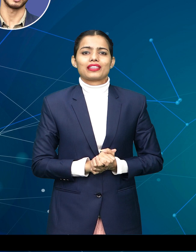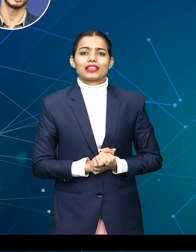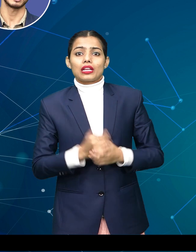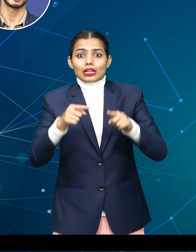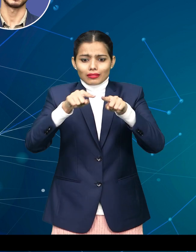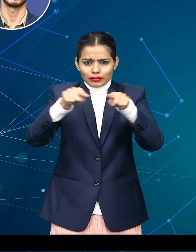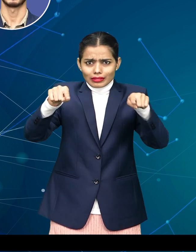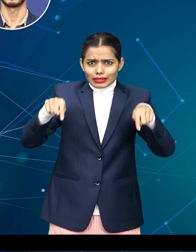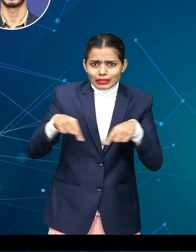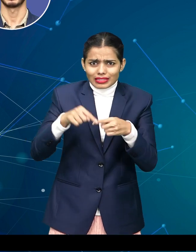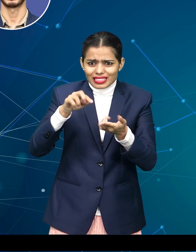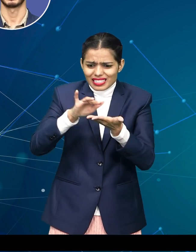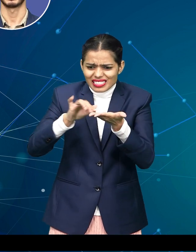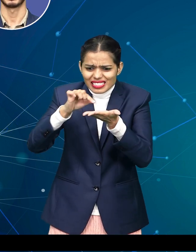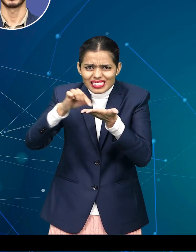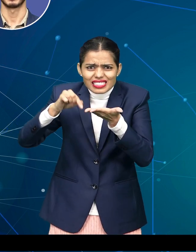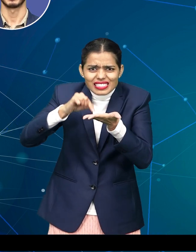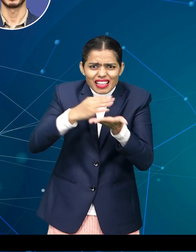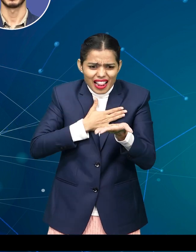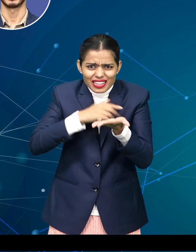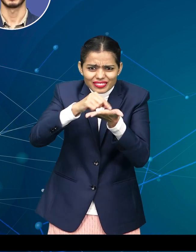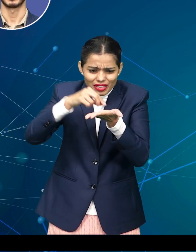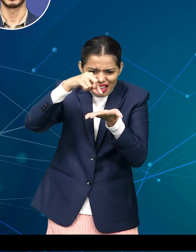electric current,